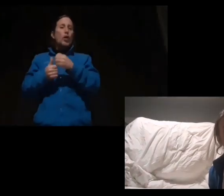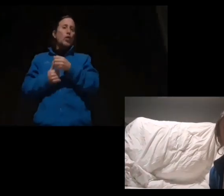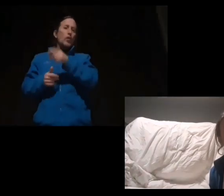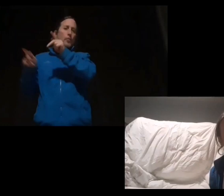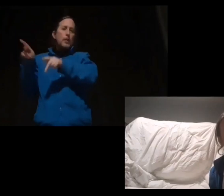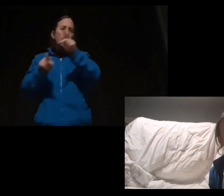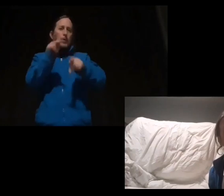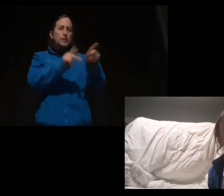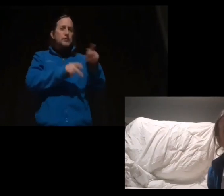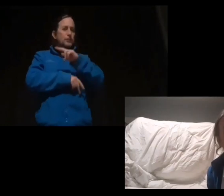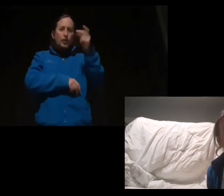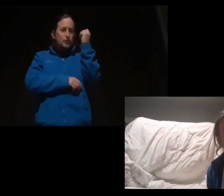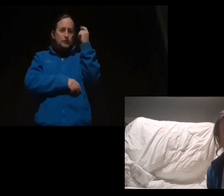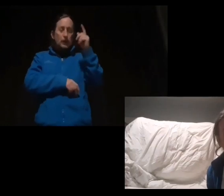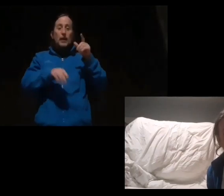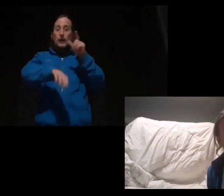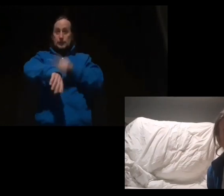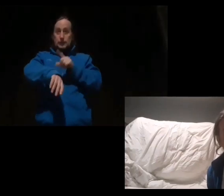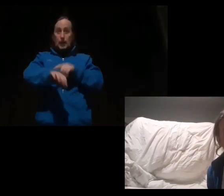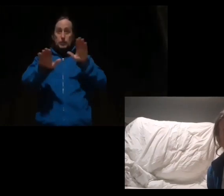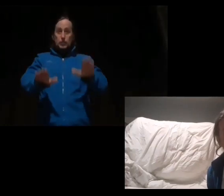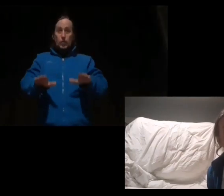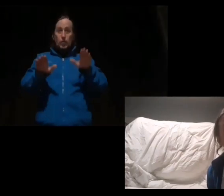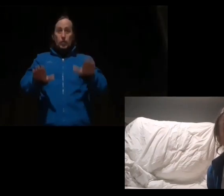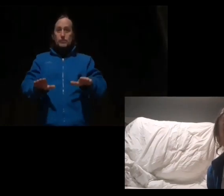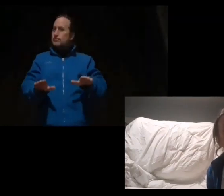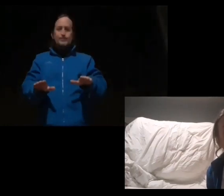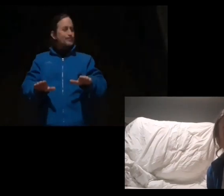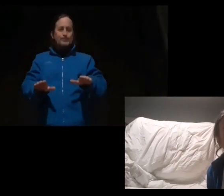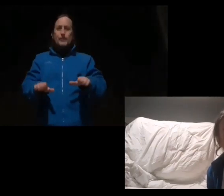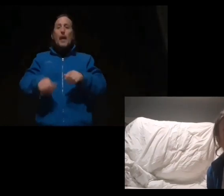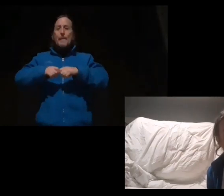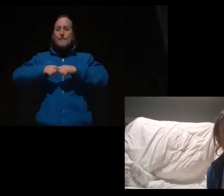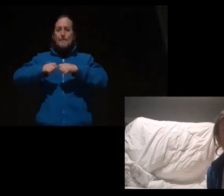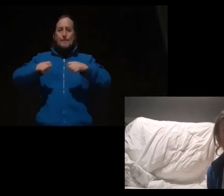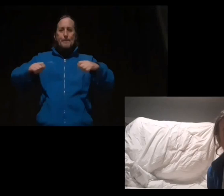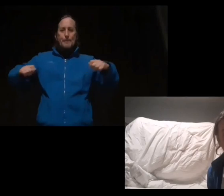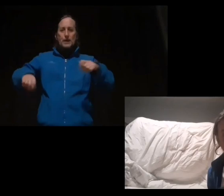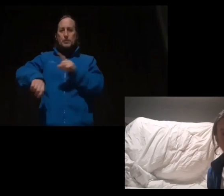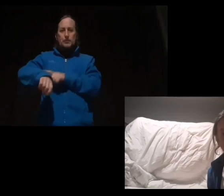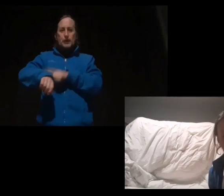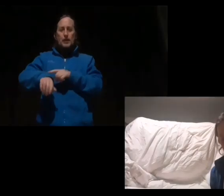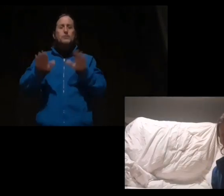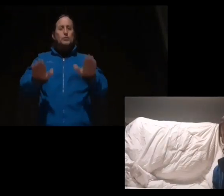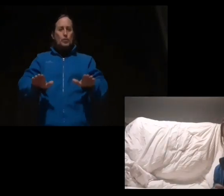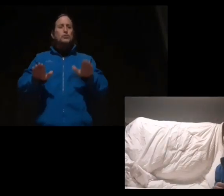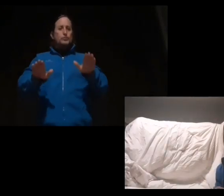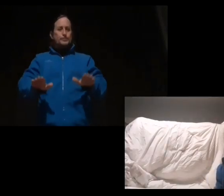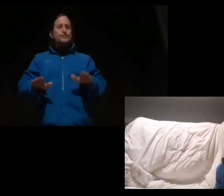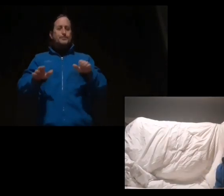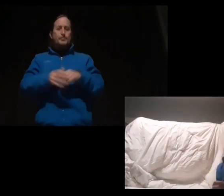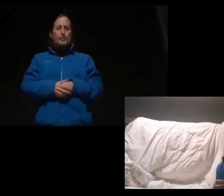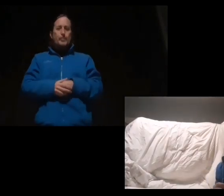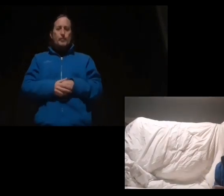misunderstood is that time does not slow down. The measurement of time slows down. And I'm going to explain it. I'm